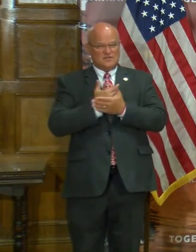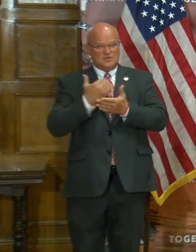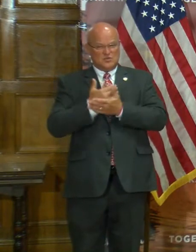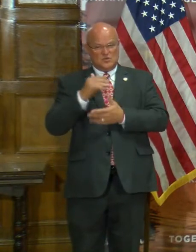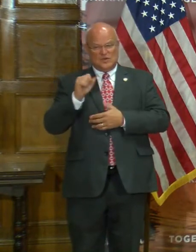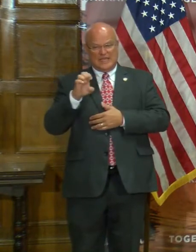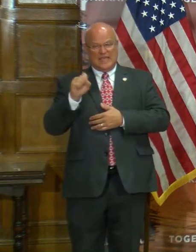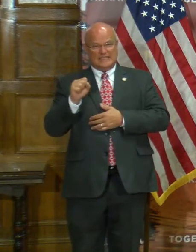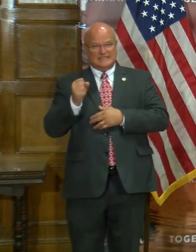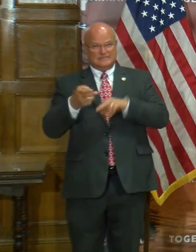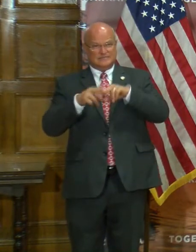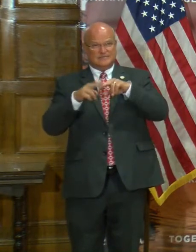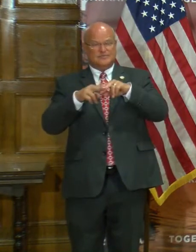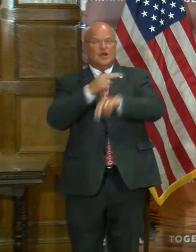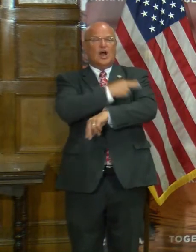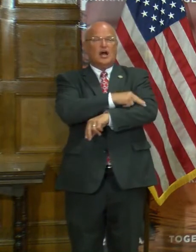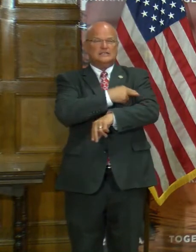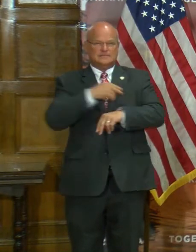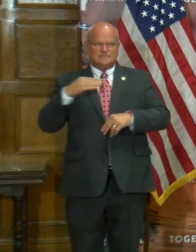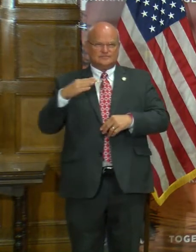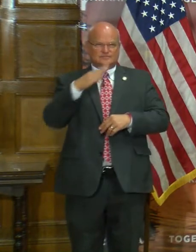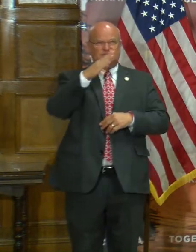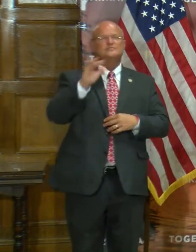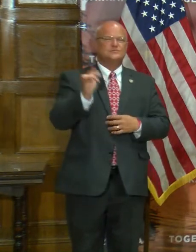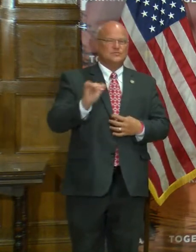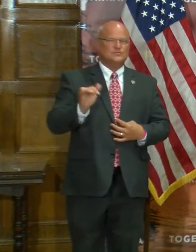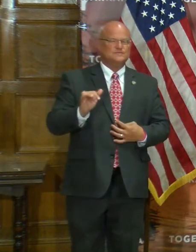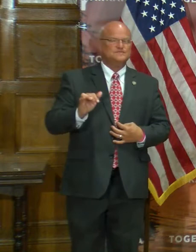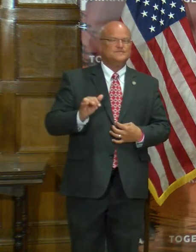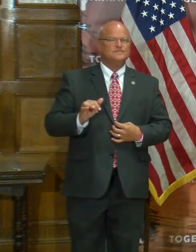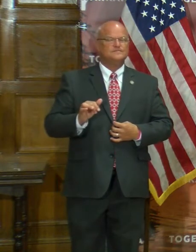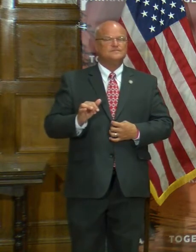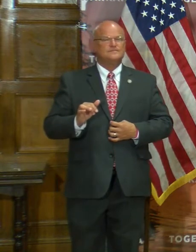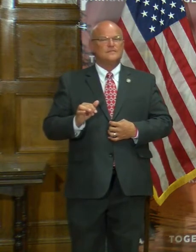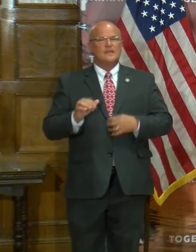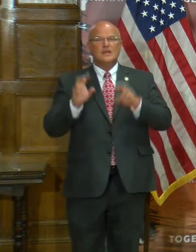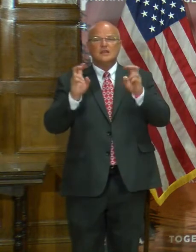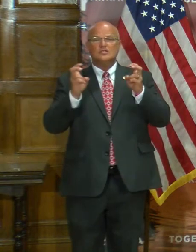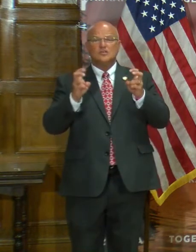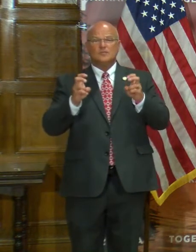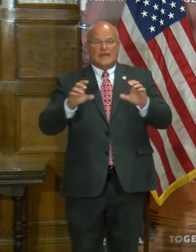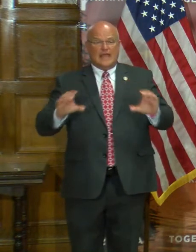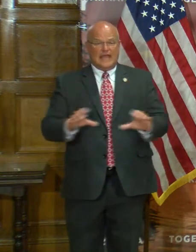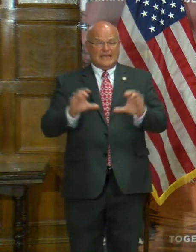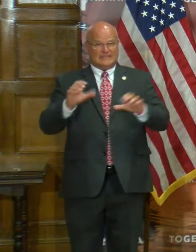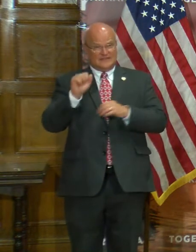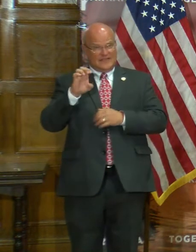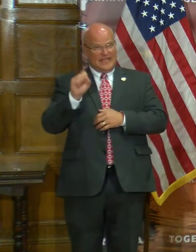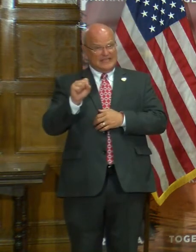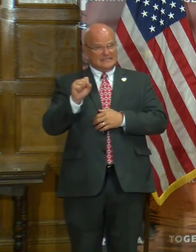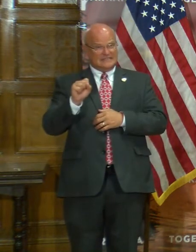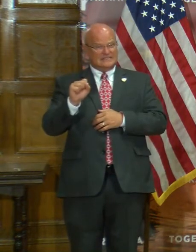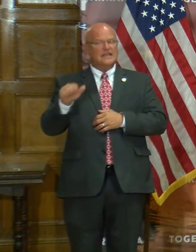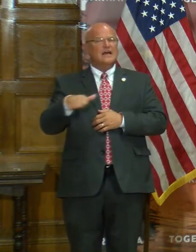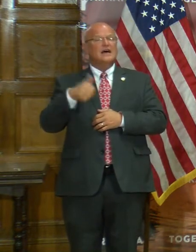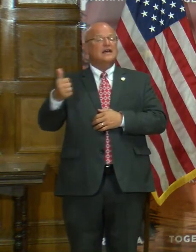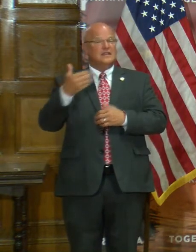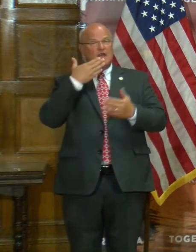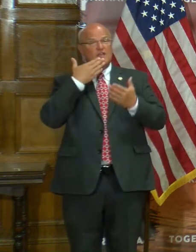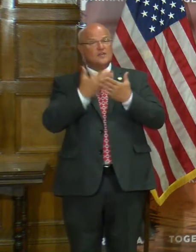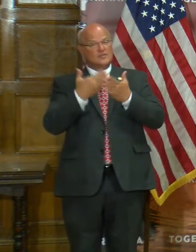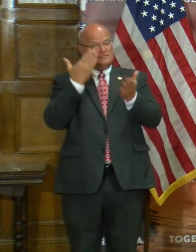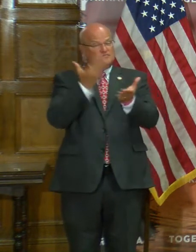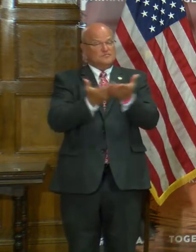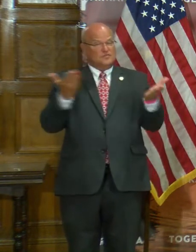cases, hospitalizations will eventually go up. And then in terms of the active cases, another good